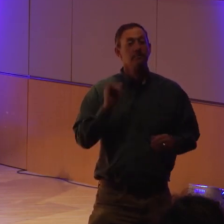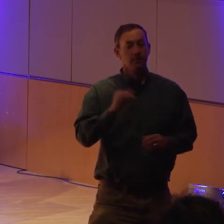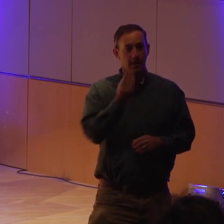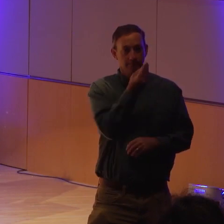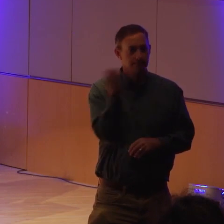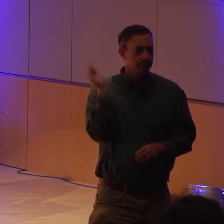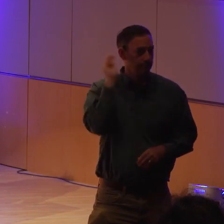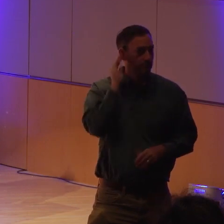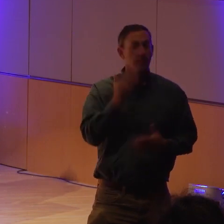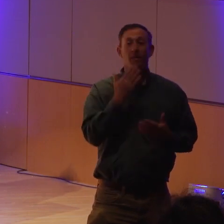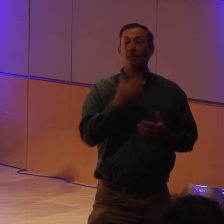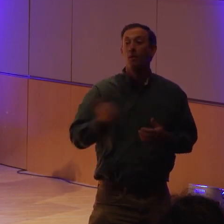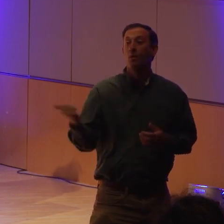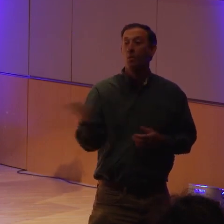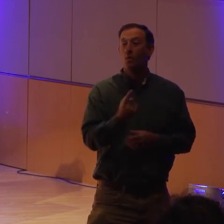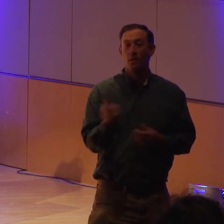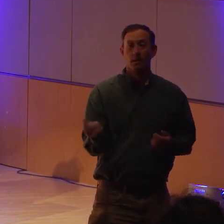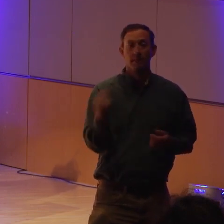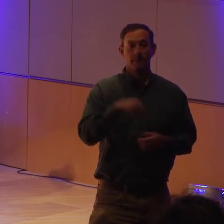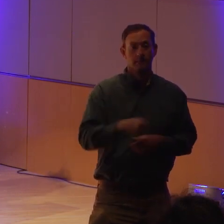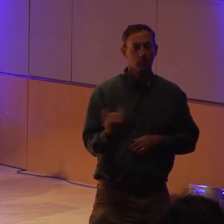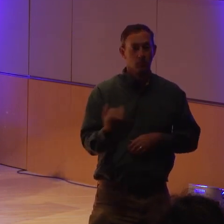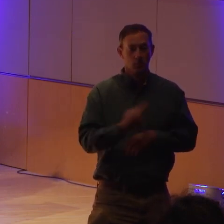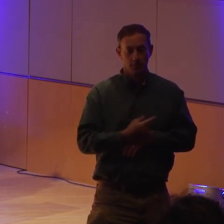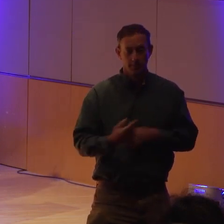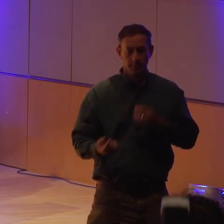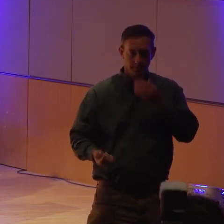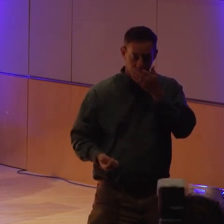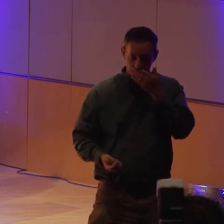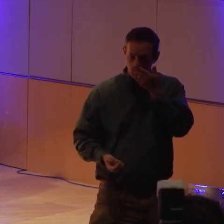thank you all for being here today.